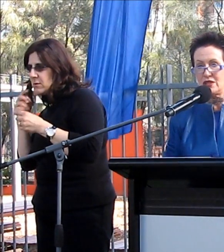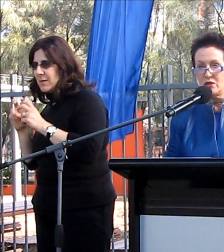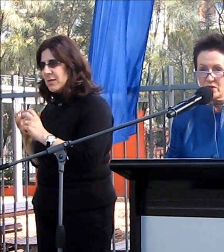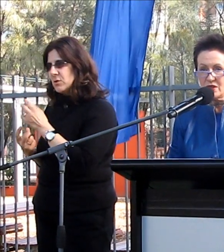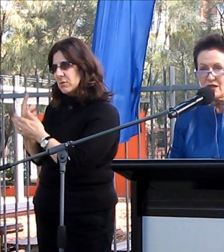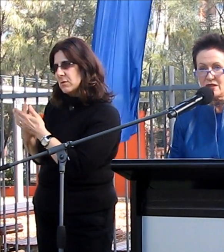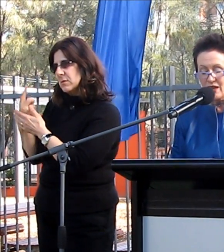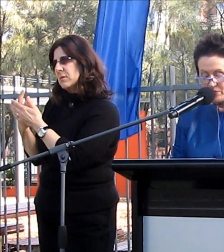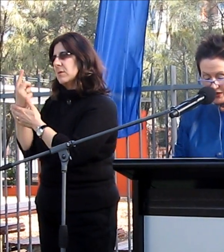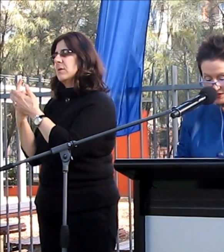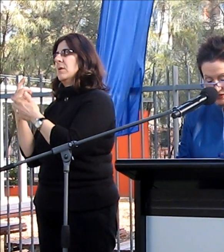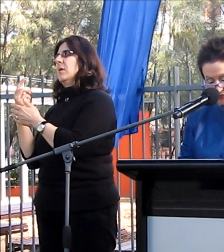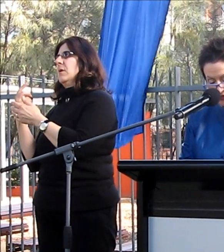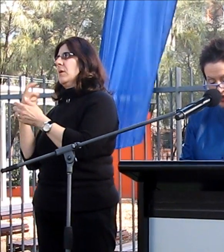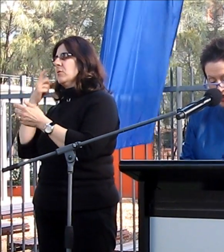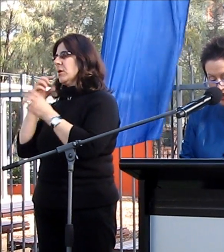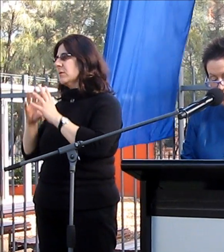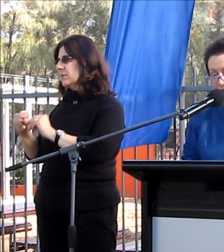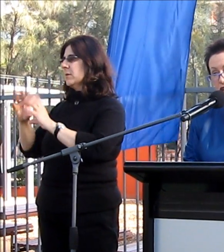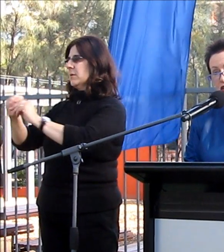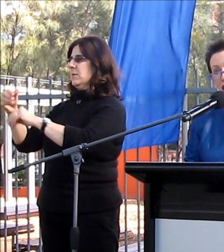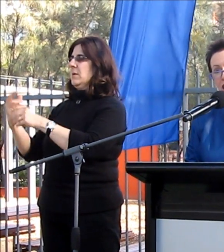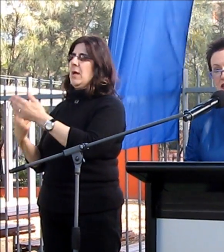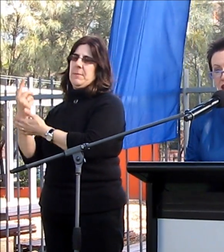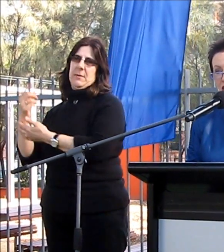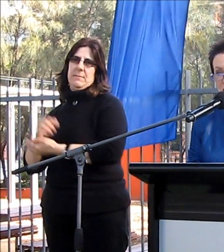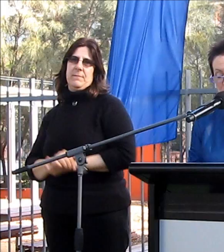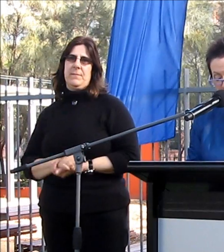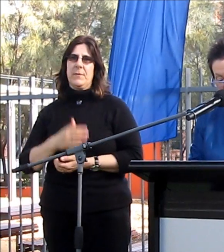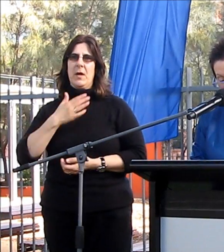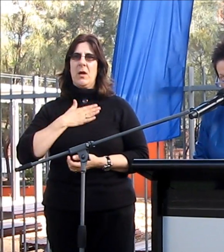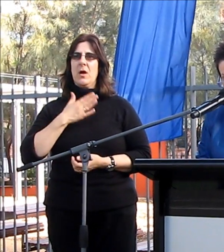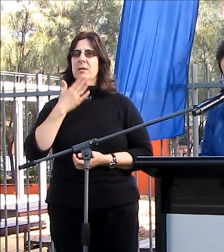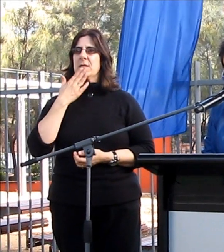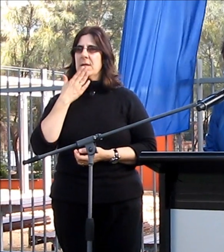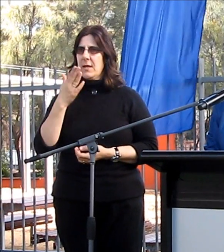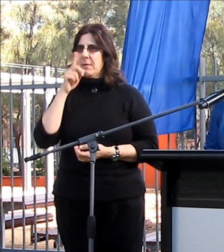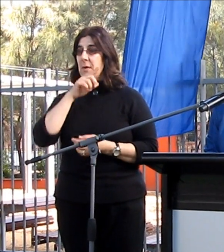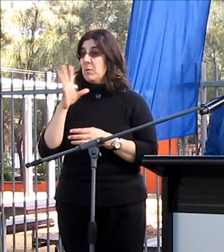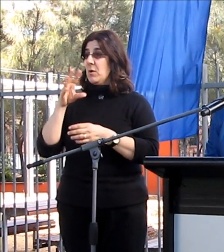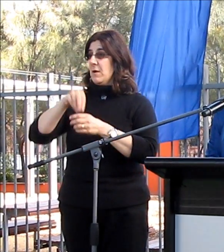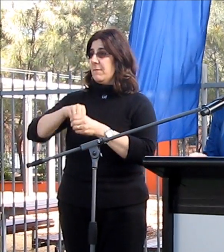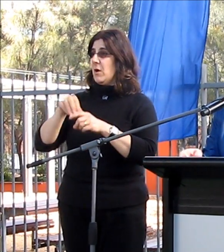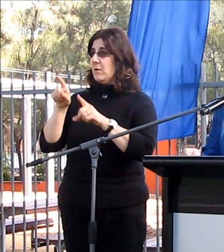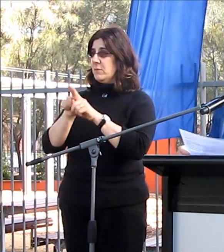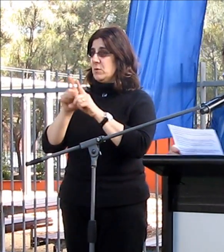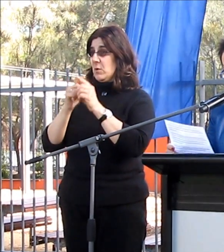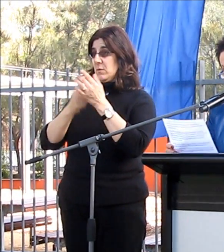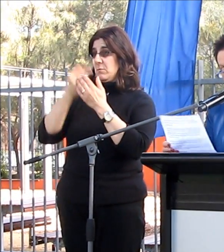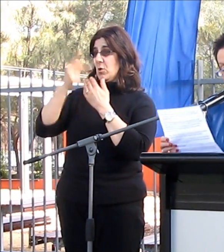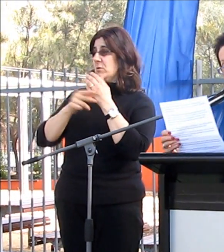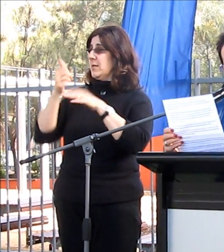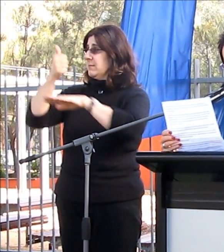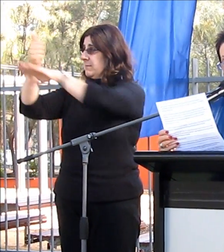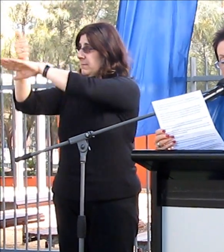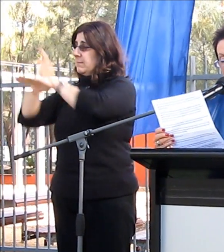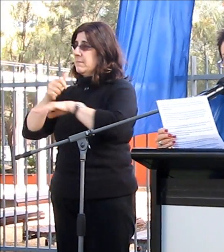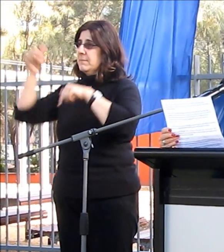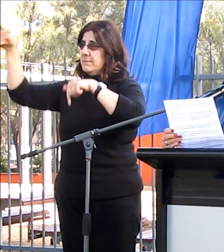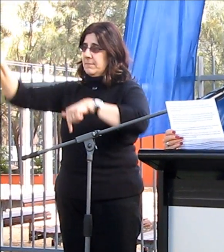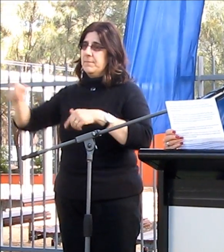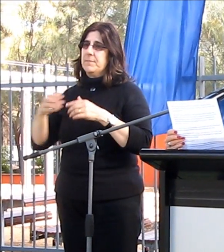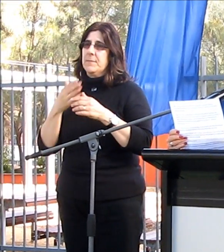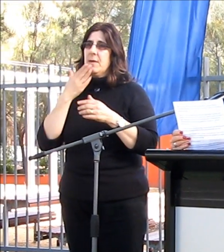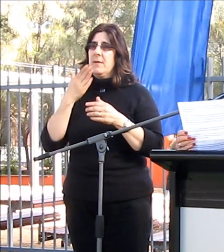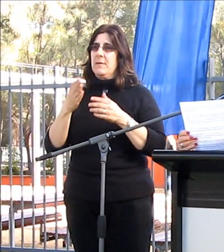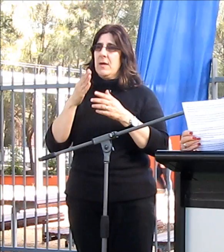issues that we deal with on a day-to-day basis. I'd also like to thank all the people who are involved in these two projects. I'd like to thank